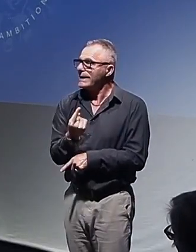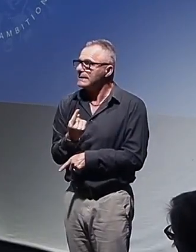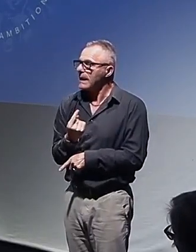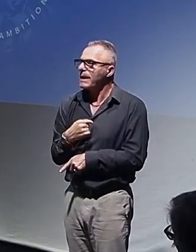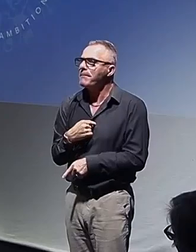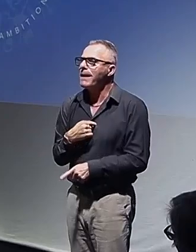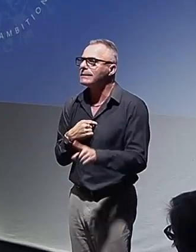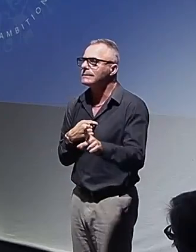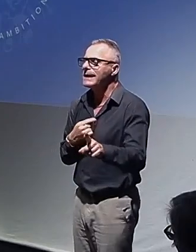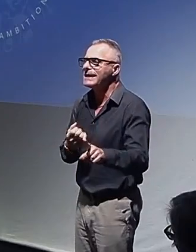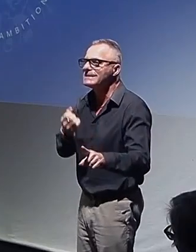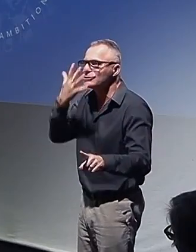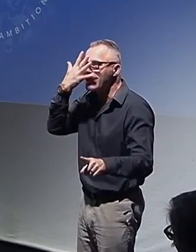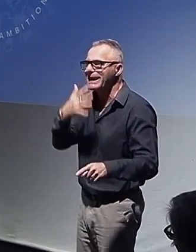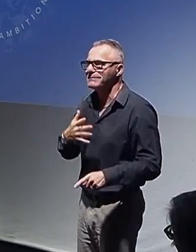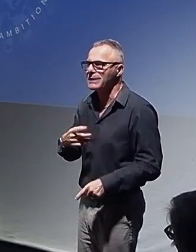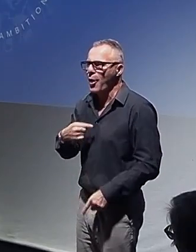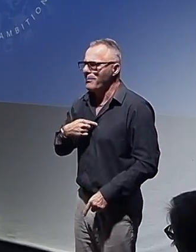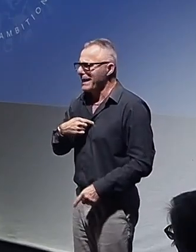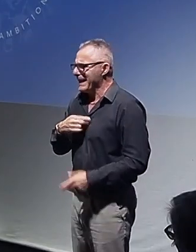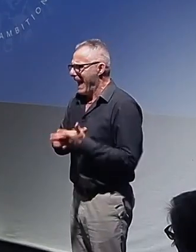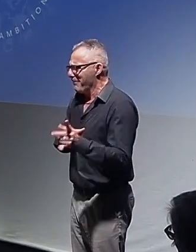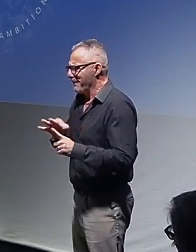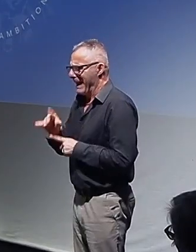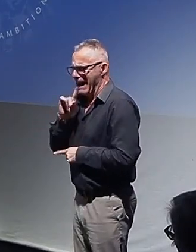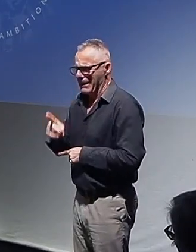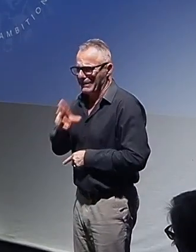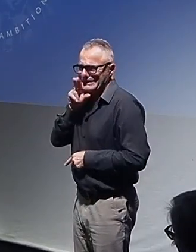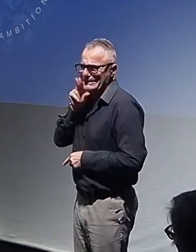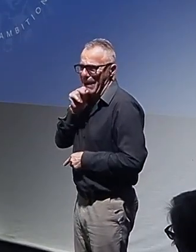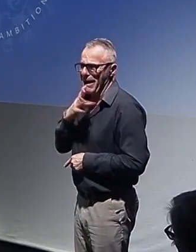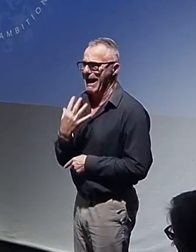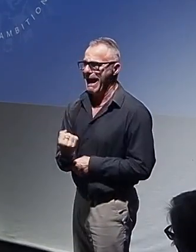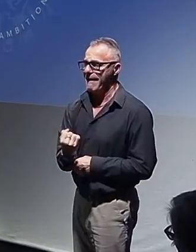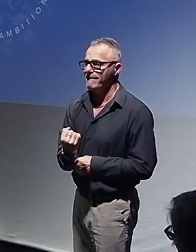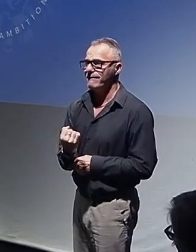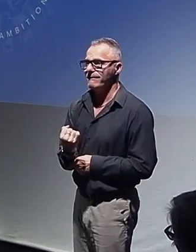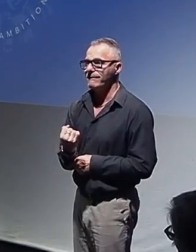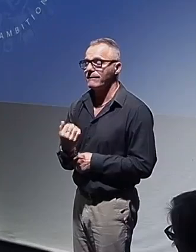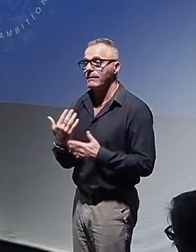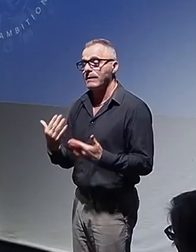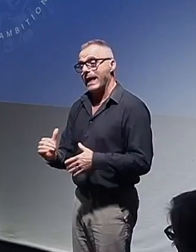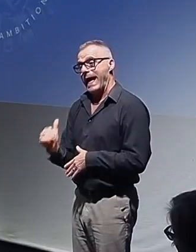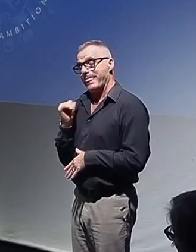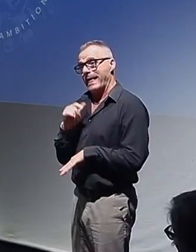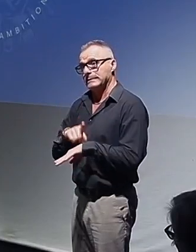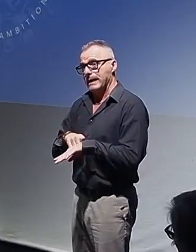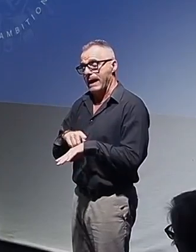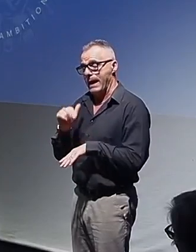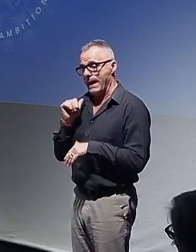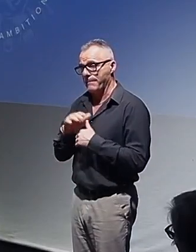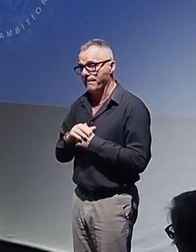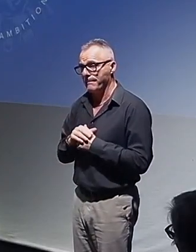shame of it. I can't be a stammering politician. I can't be doing this. And of course, there was times at the dispatch box it had happened,